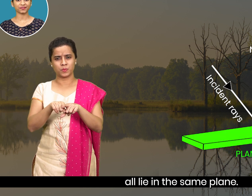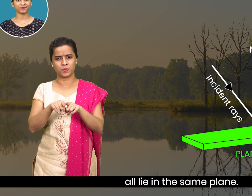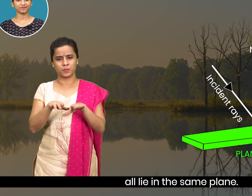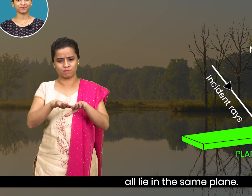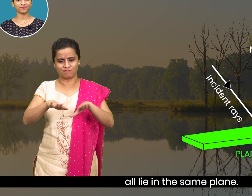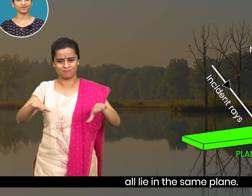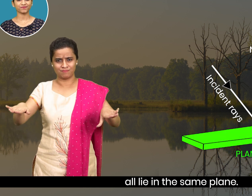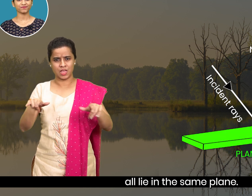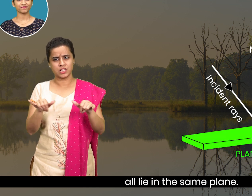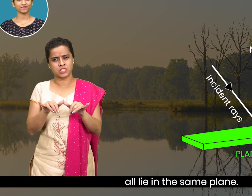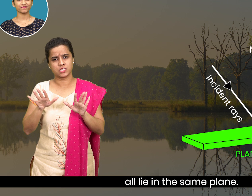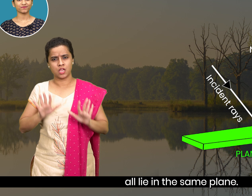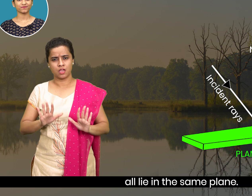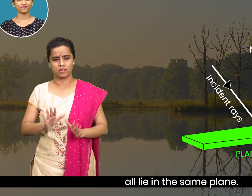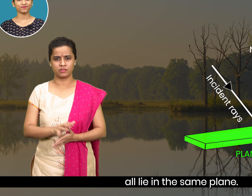plane.